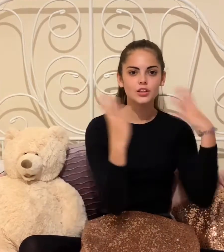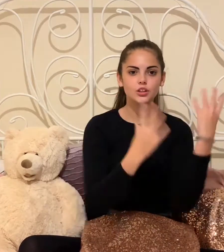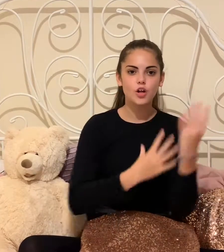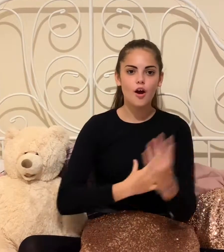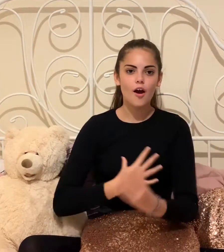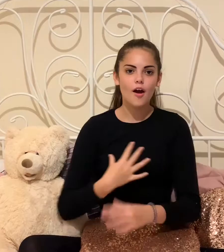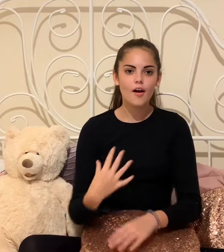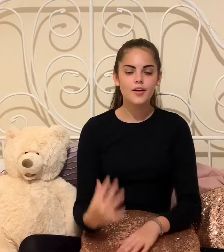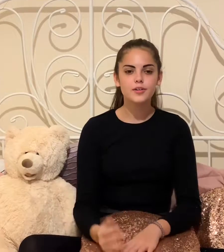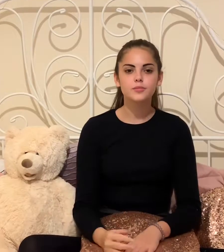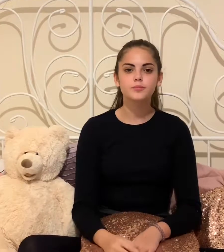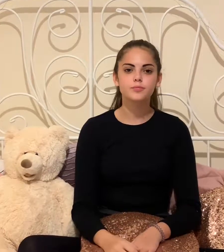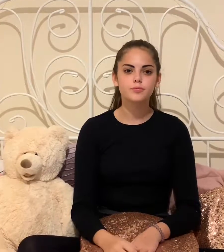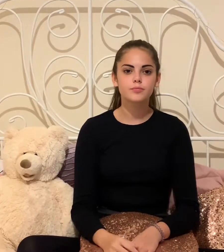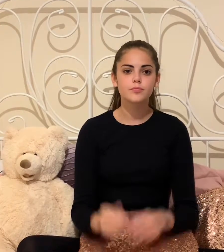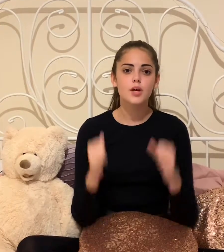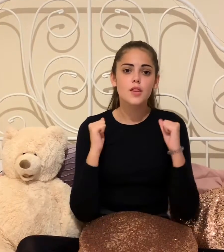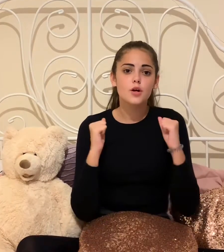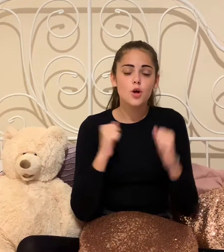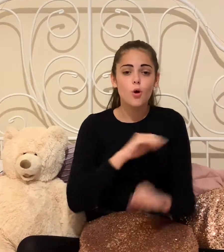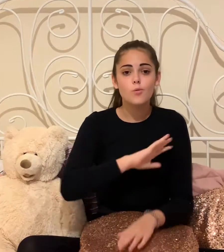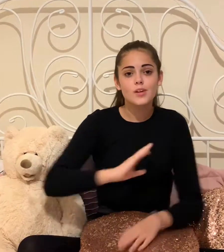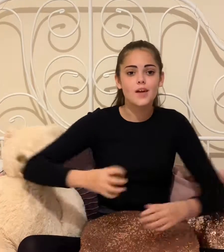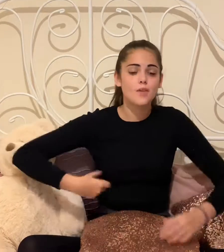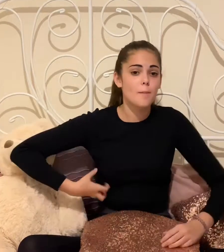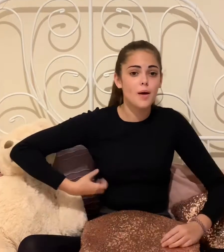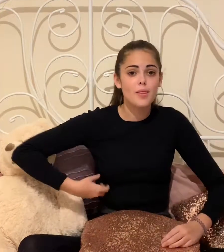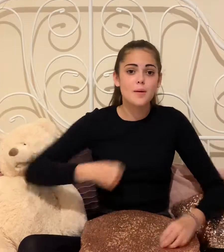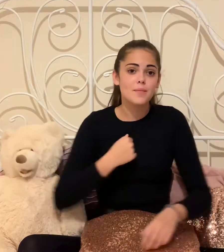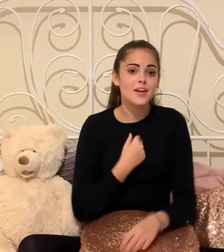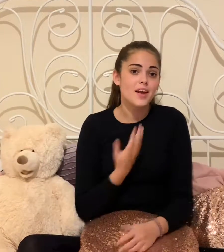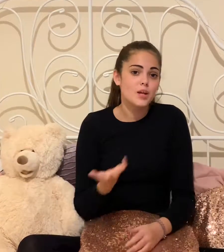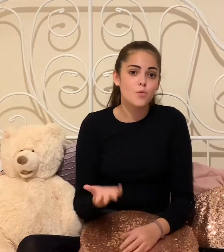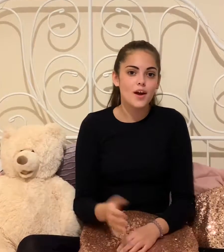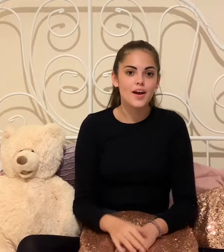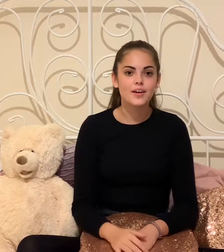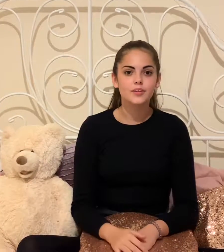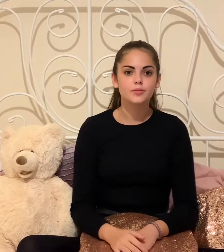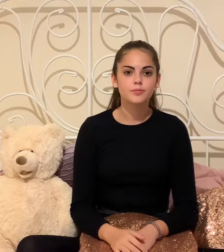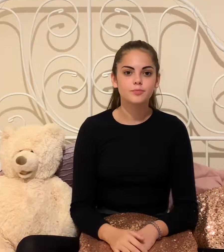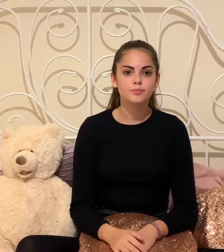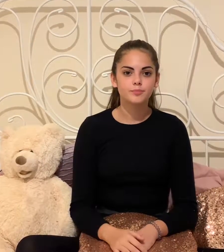rage on. The cold never bothered me anyway.